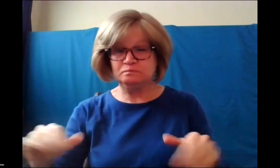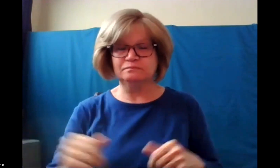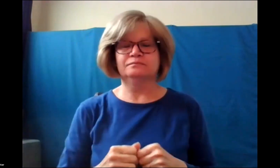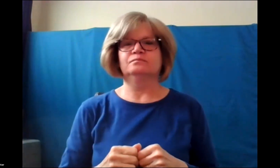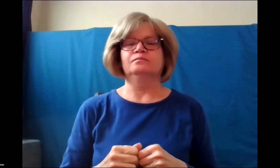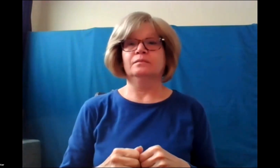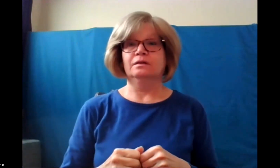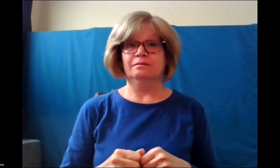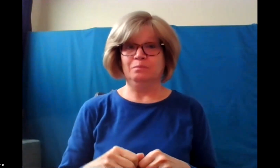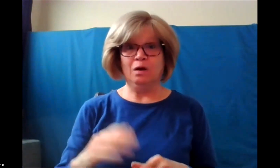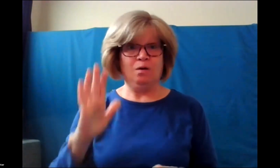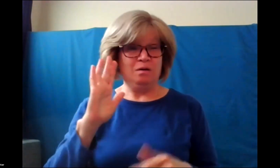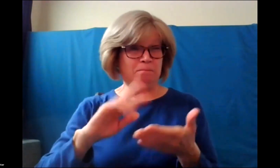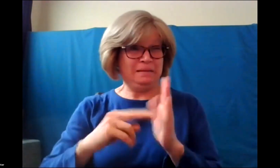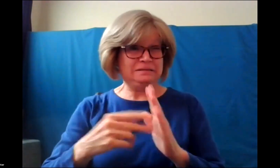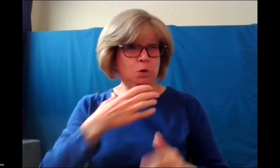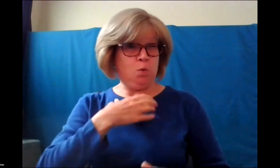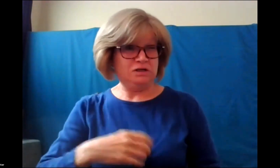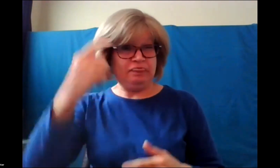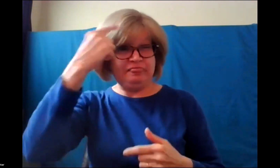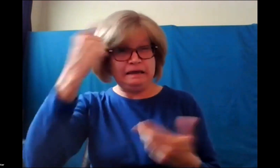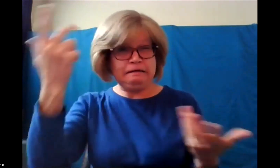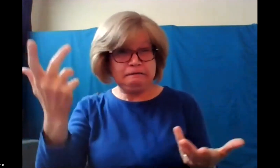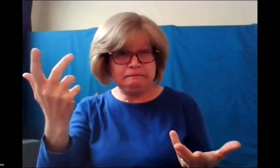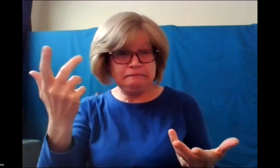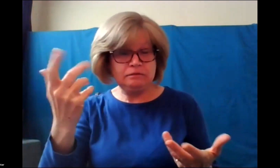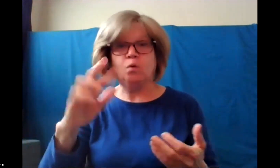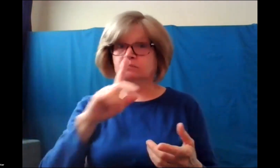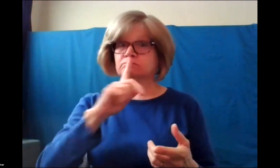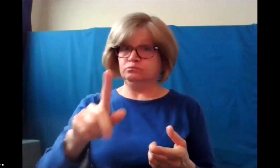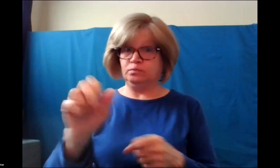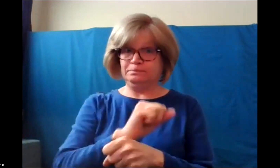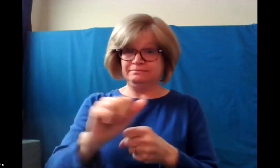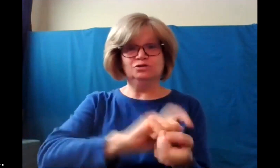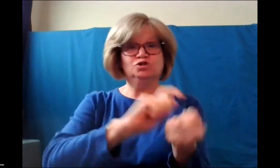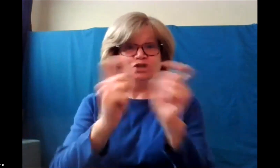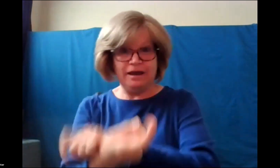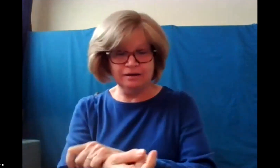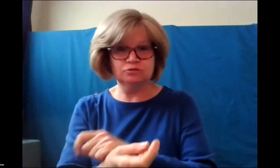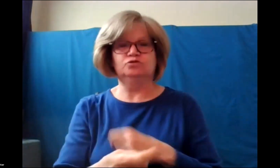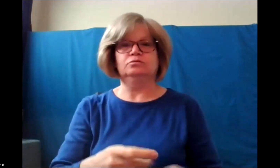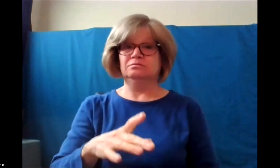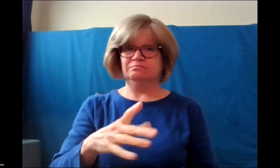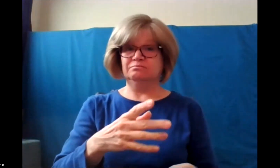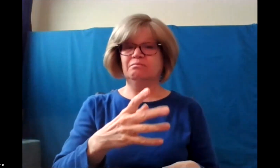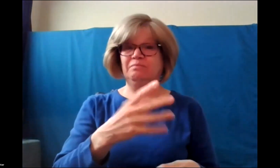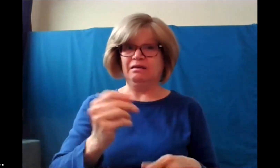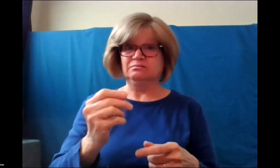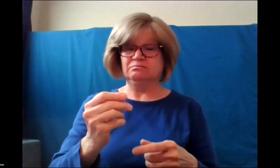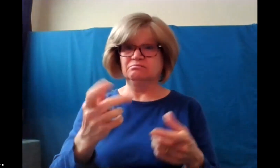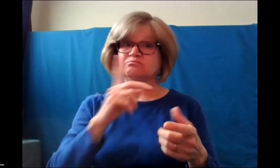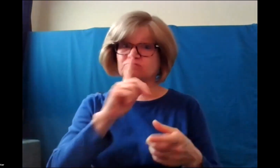will it all be wishful thinking, or will we truly be changed and bring genuine change to